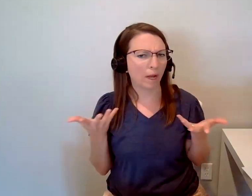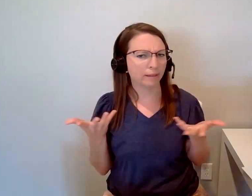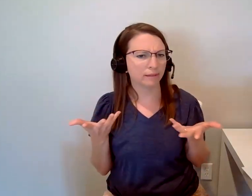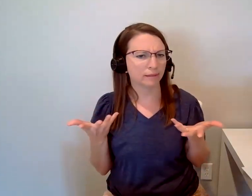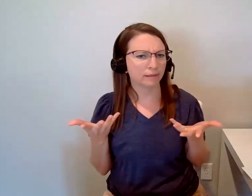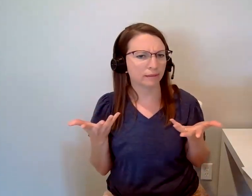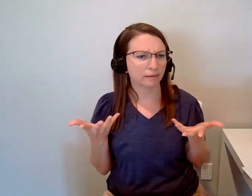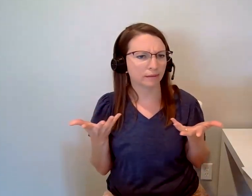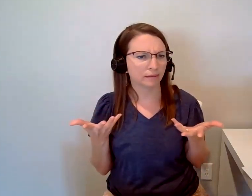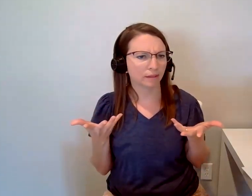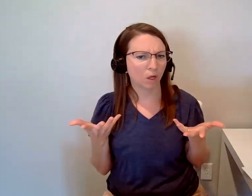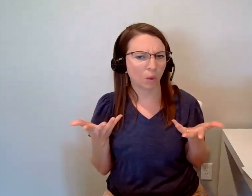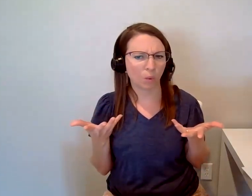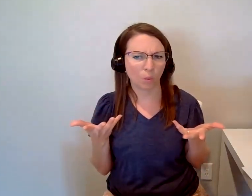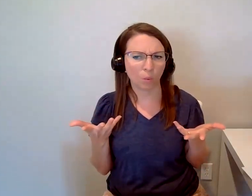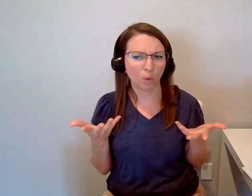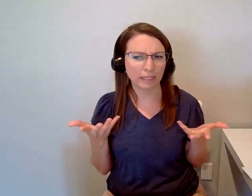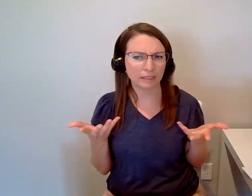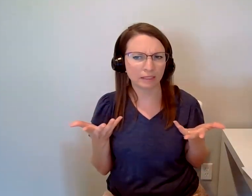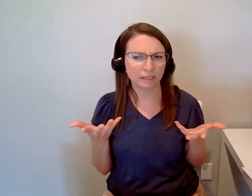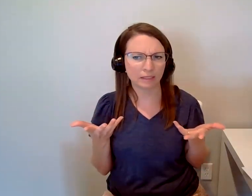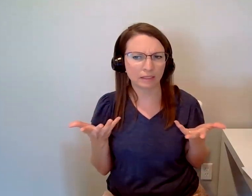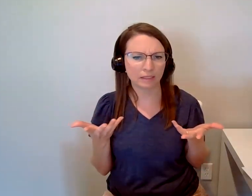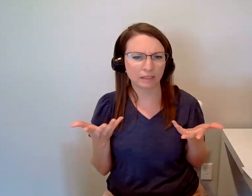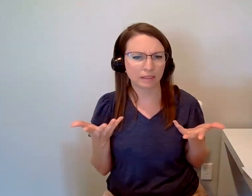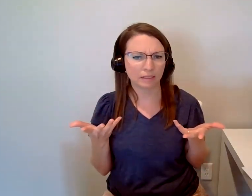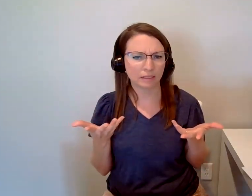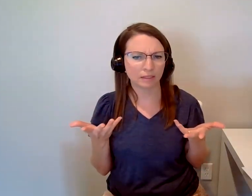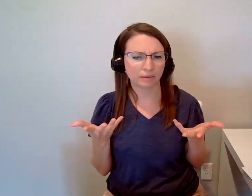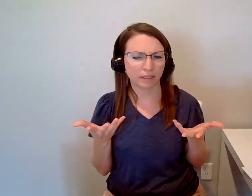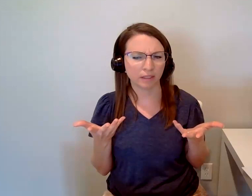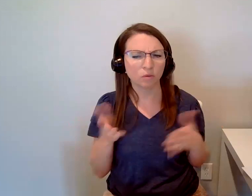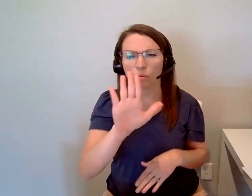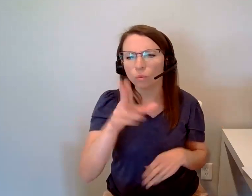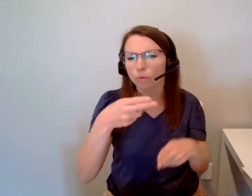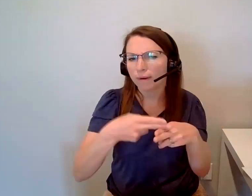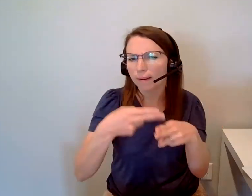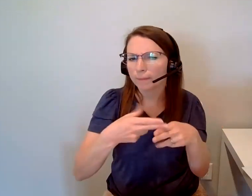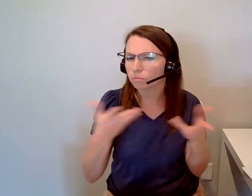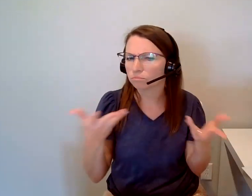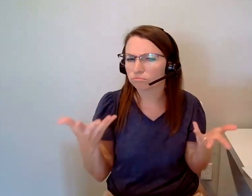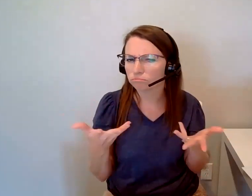What? What? Okay.